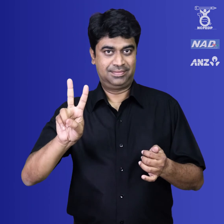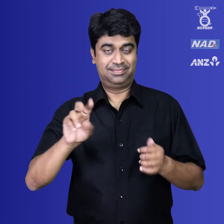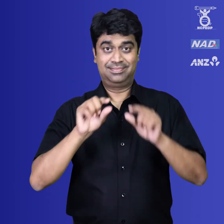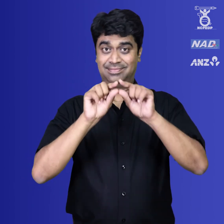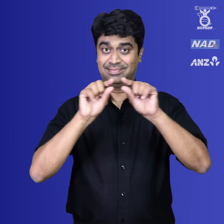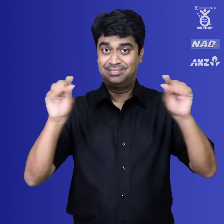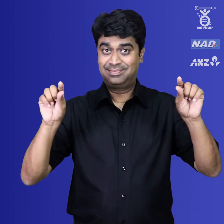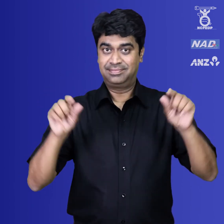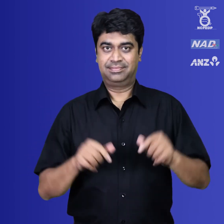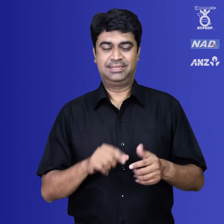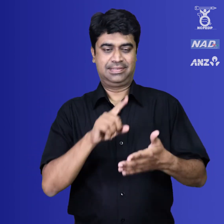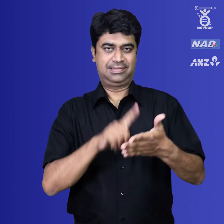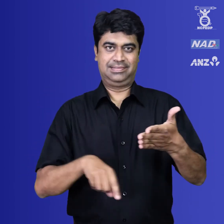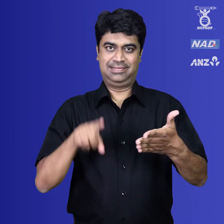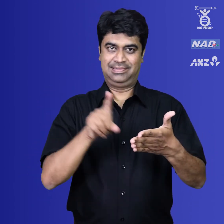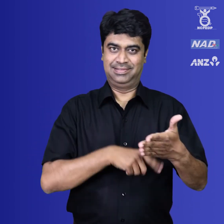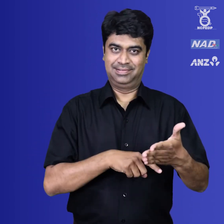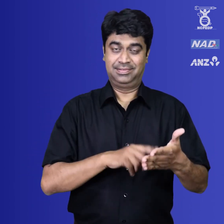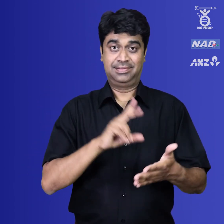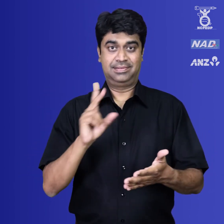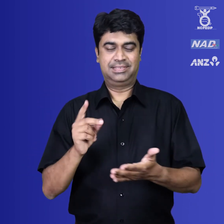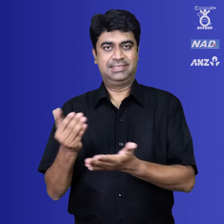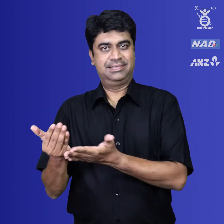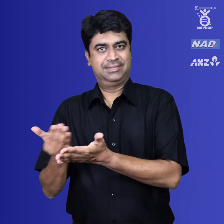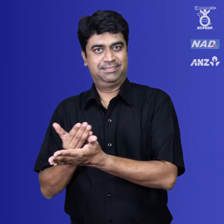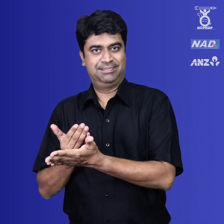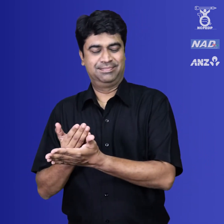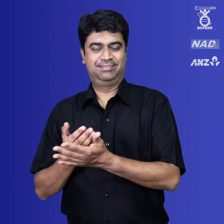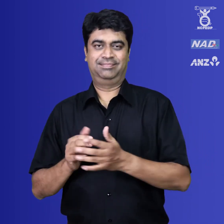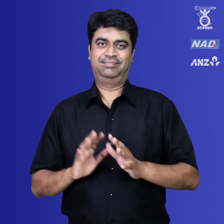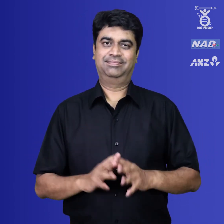(102) Repeal and savings.